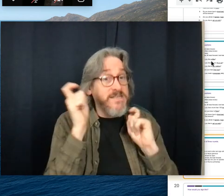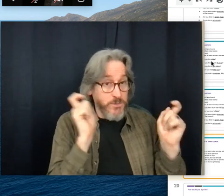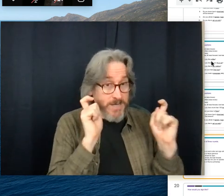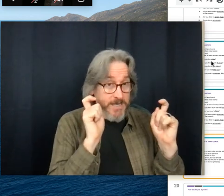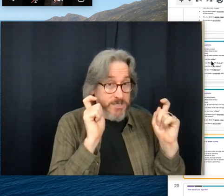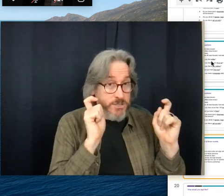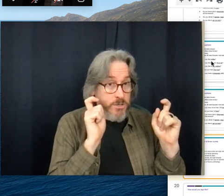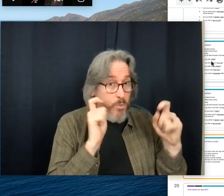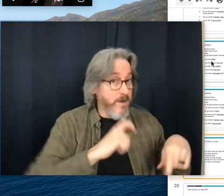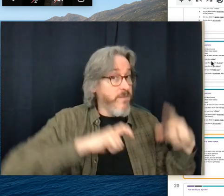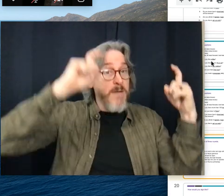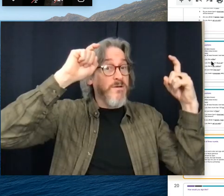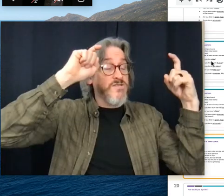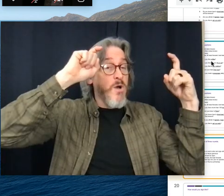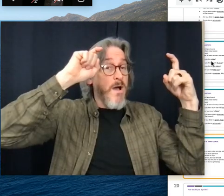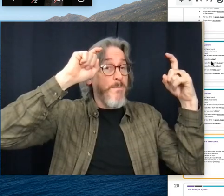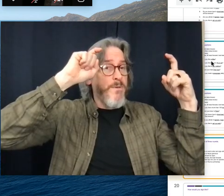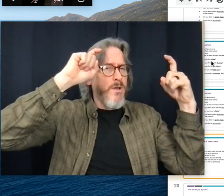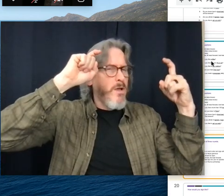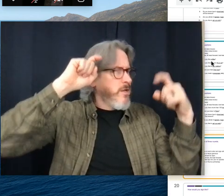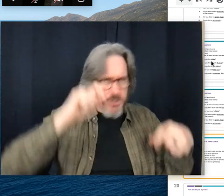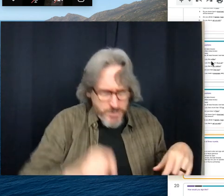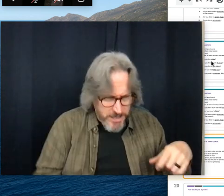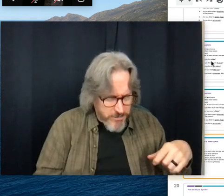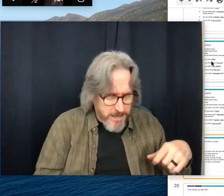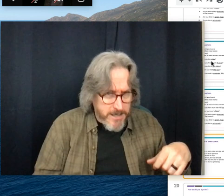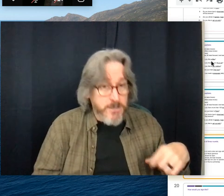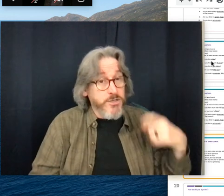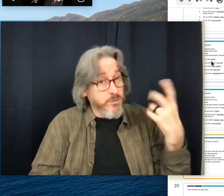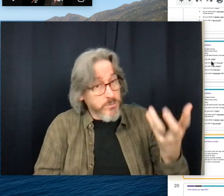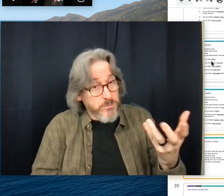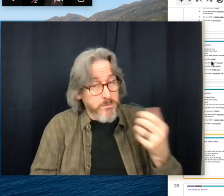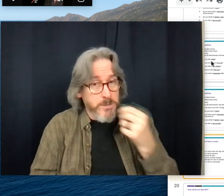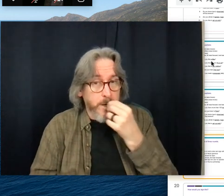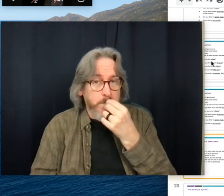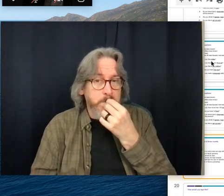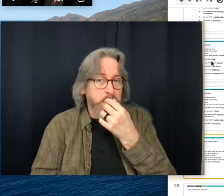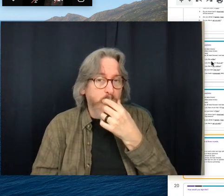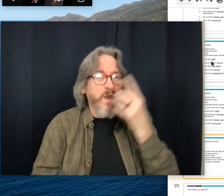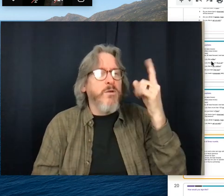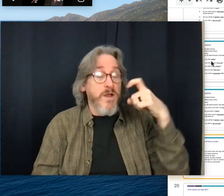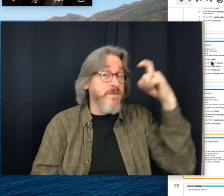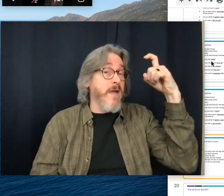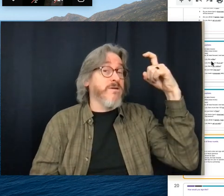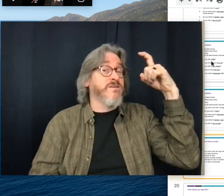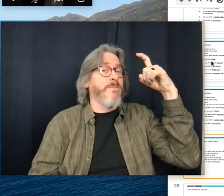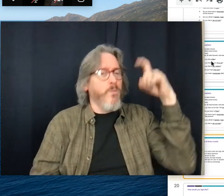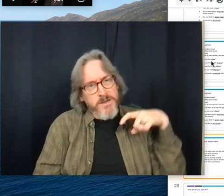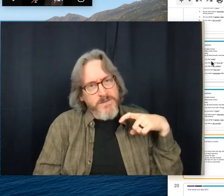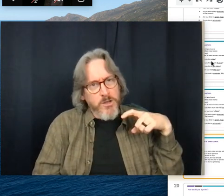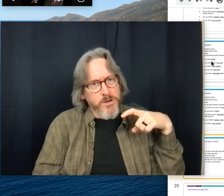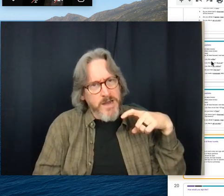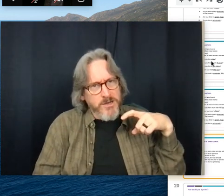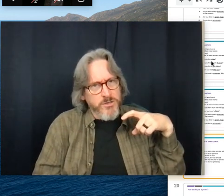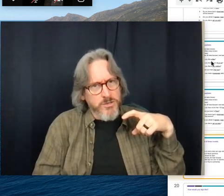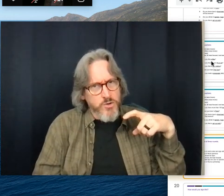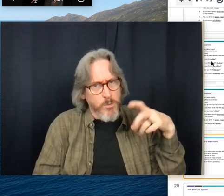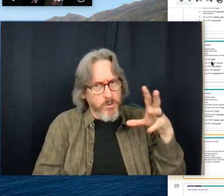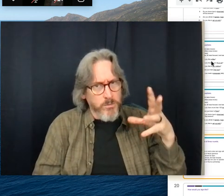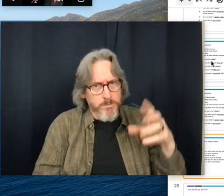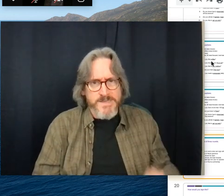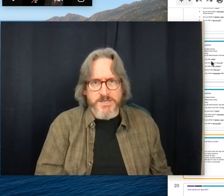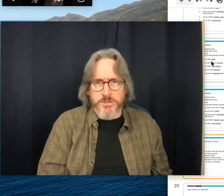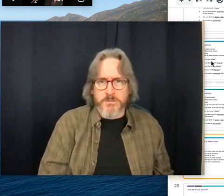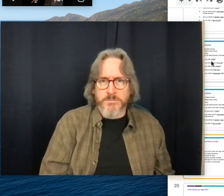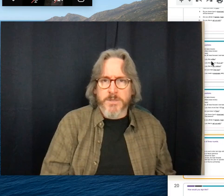what's the face doing in each? When do the eyebrows go up? Do you shake your head? Do you, when do the eyebrows go up and when do they go to